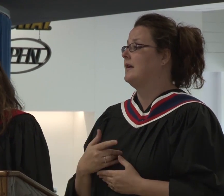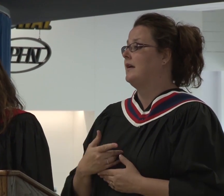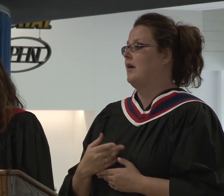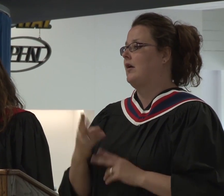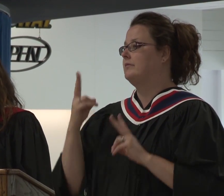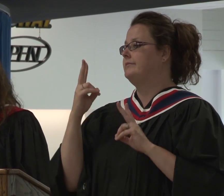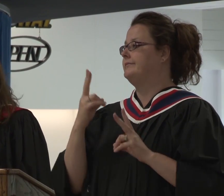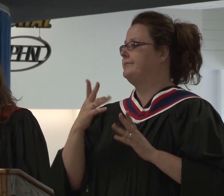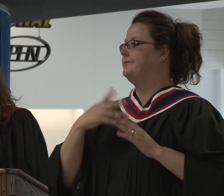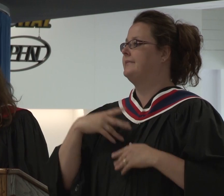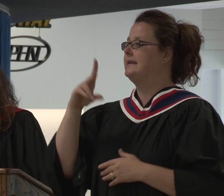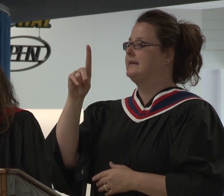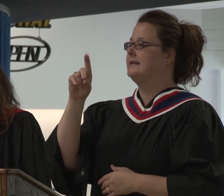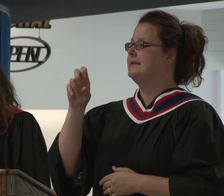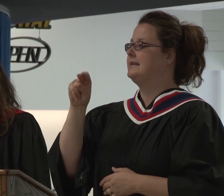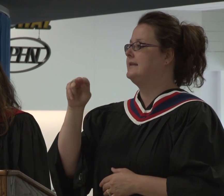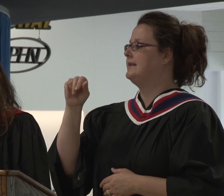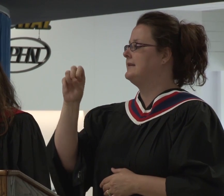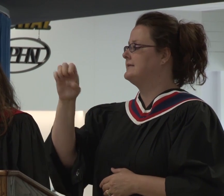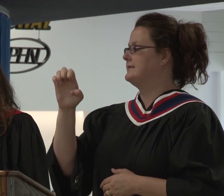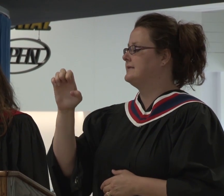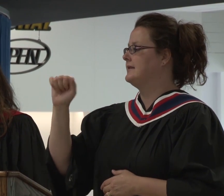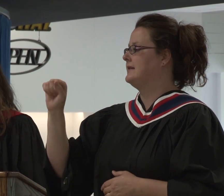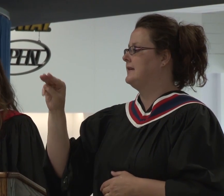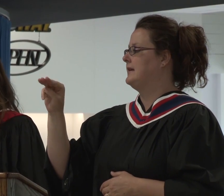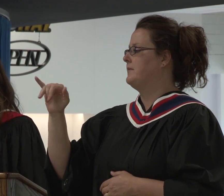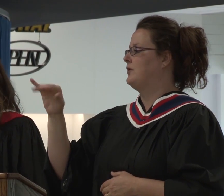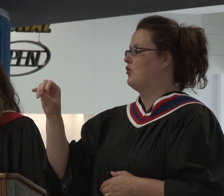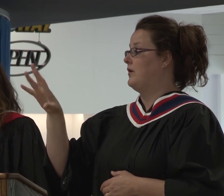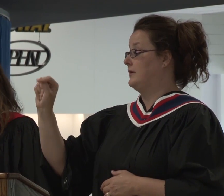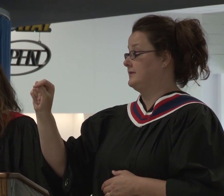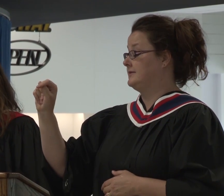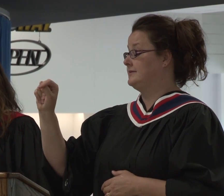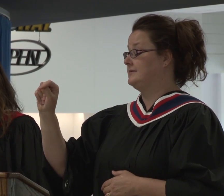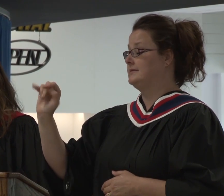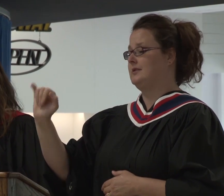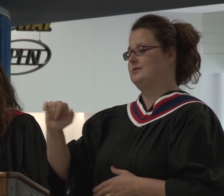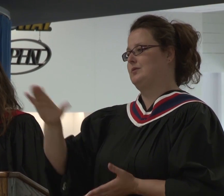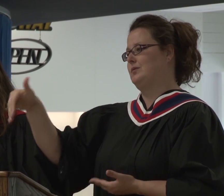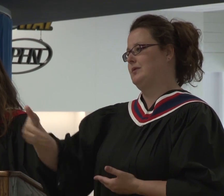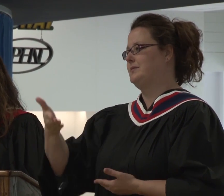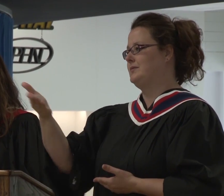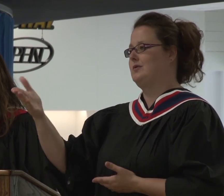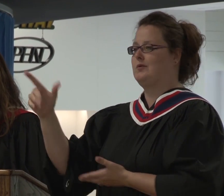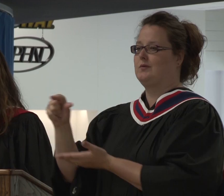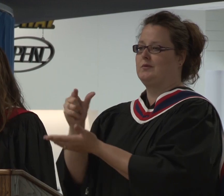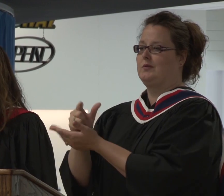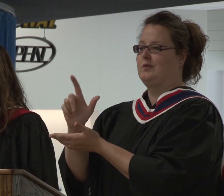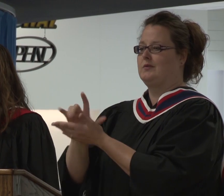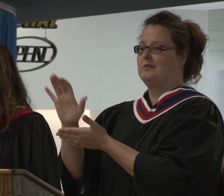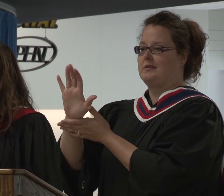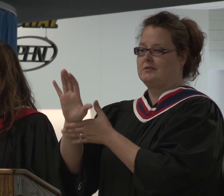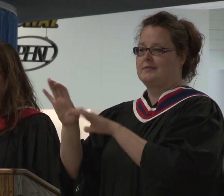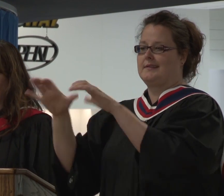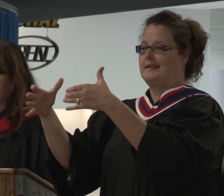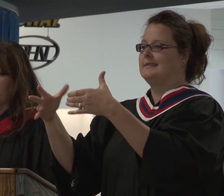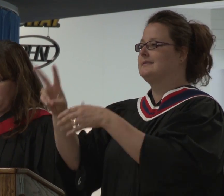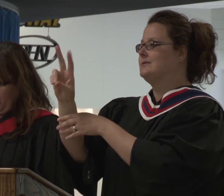honor, Denise Amiot, and to you, our graduates, the Loyalist College class